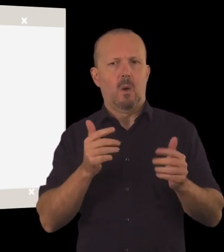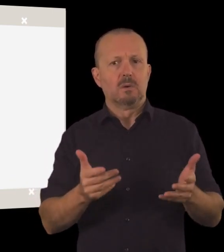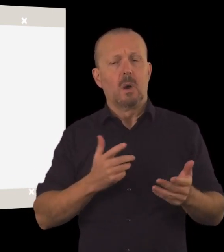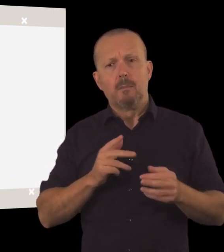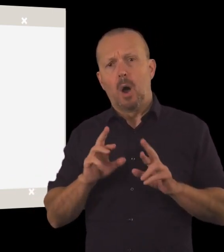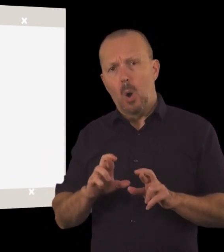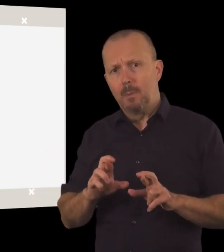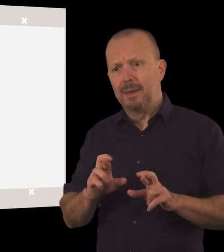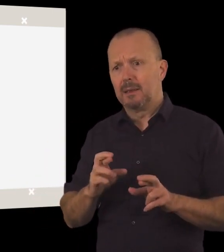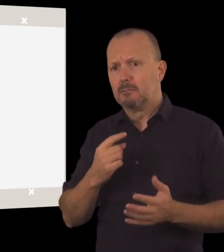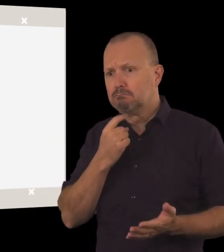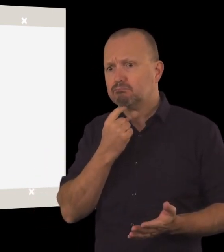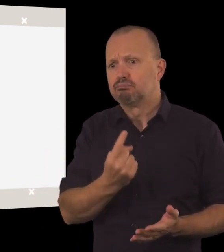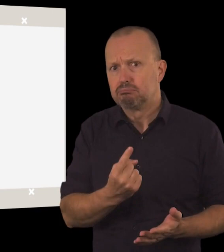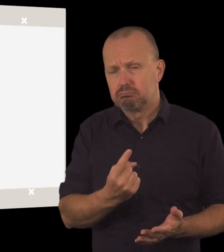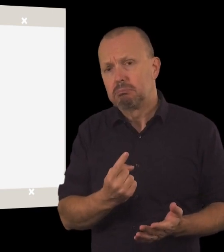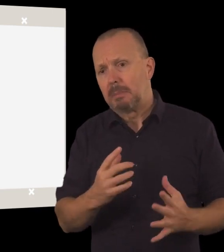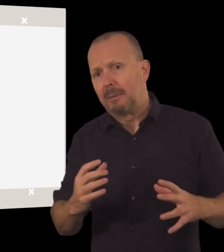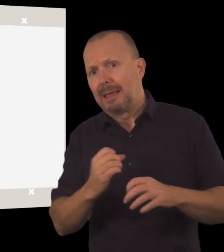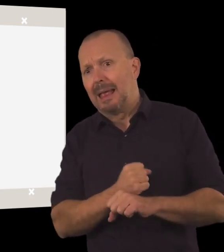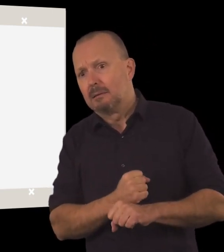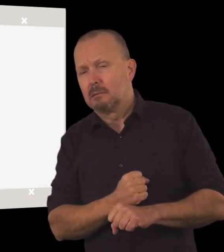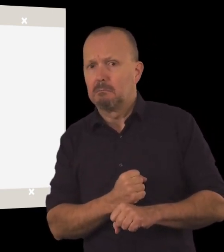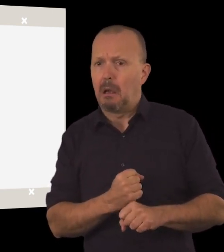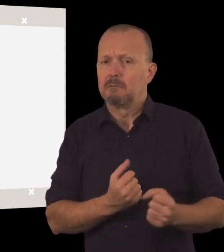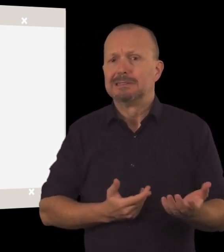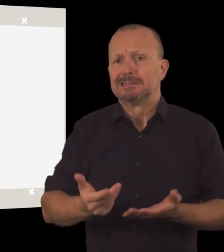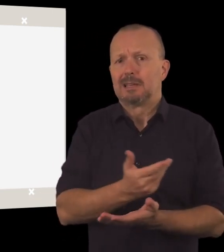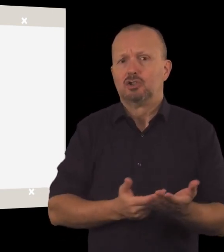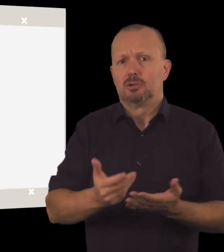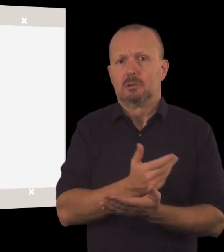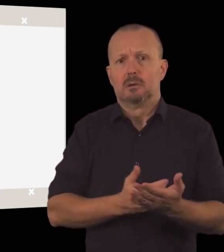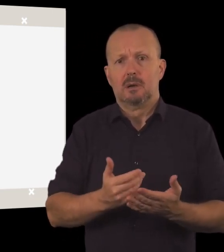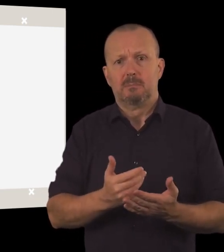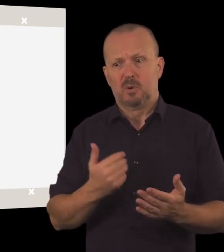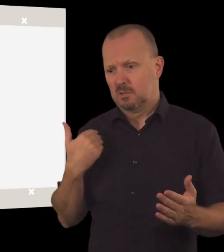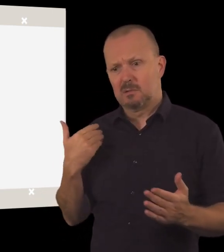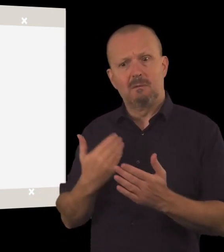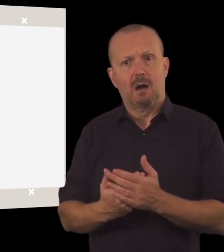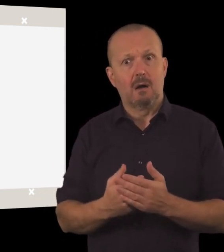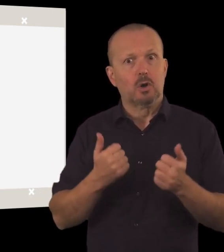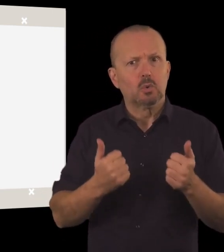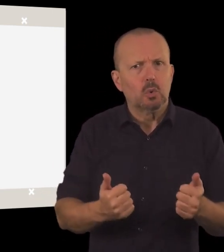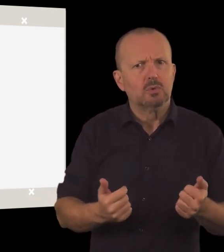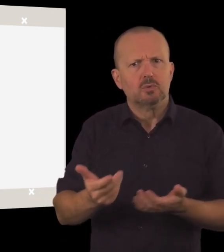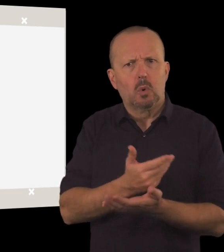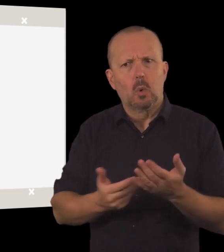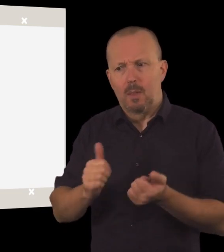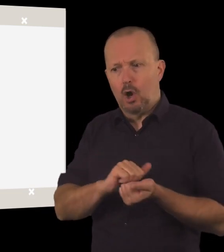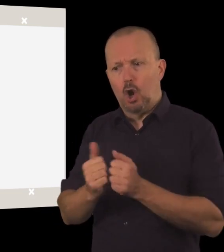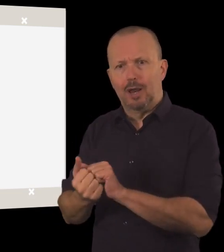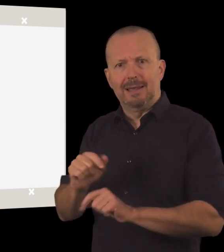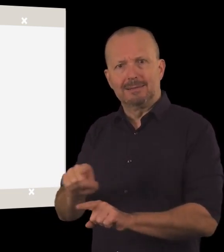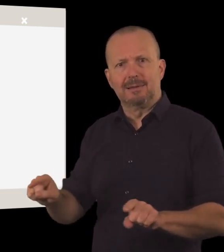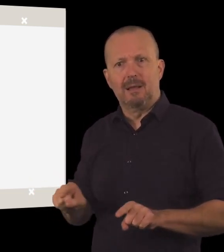that this will lead into a thoughtful discussion at the end too, as I've had some really awesome conversations with